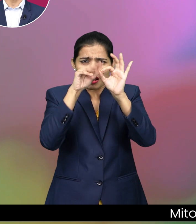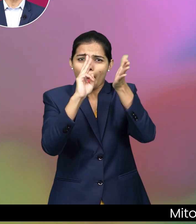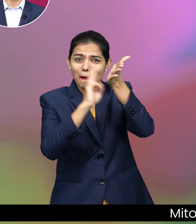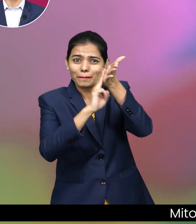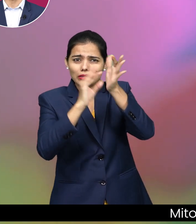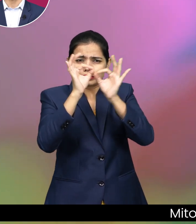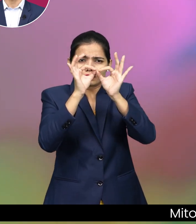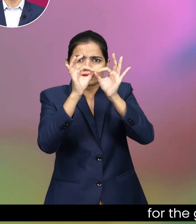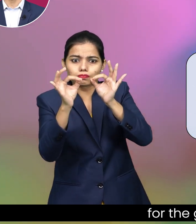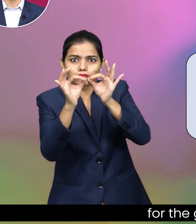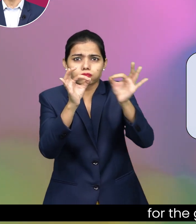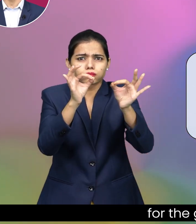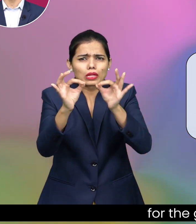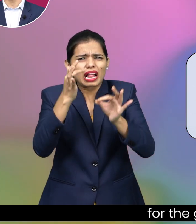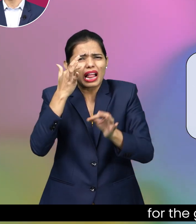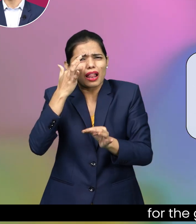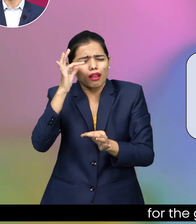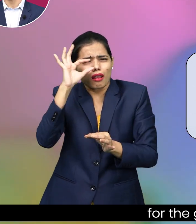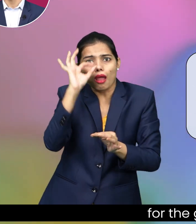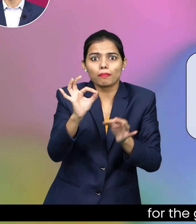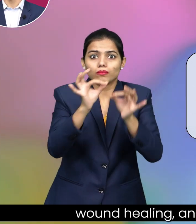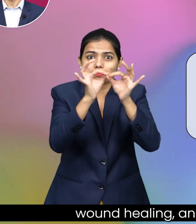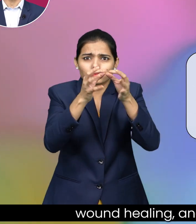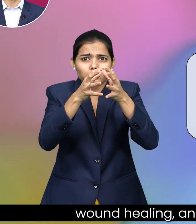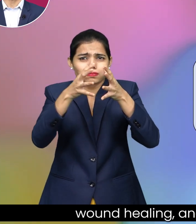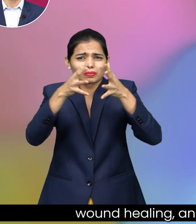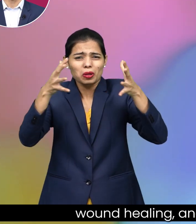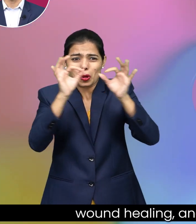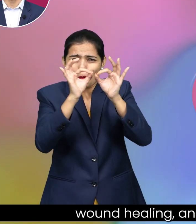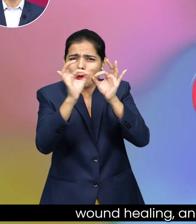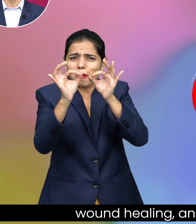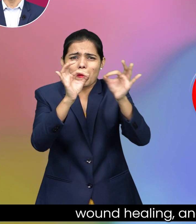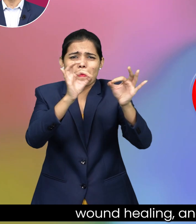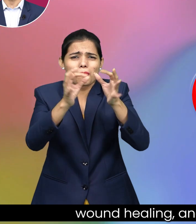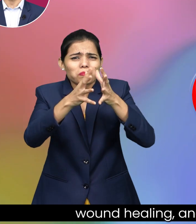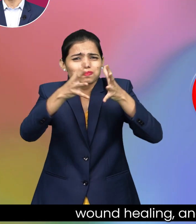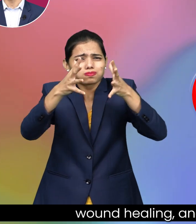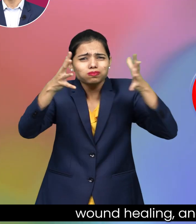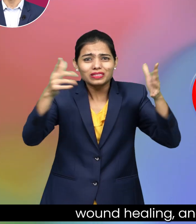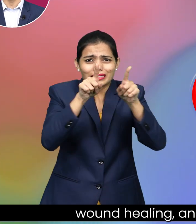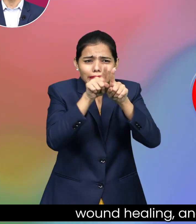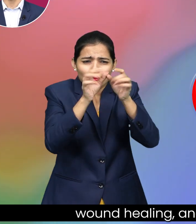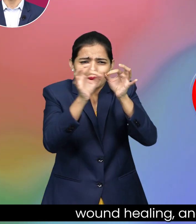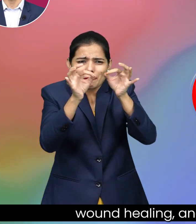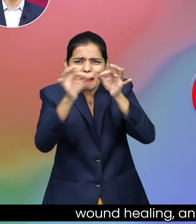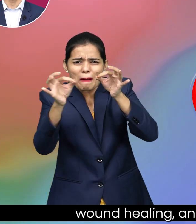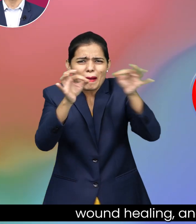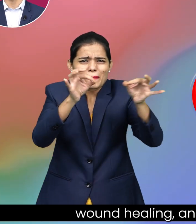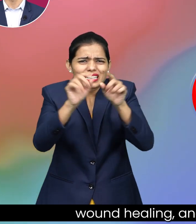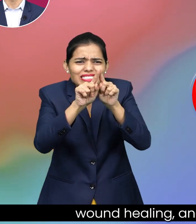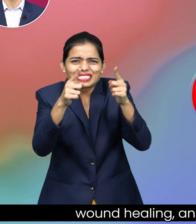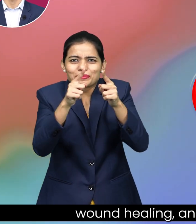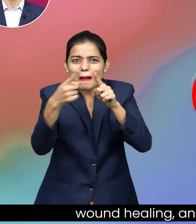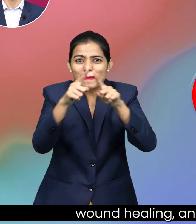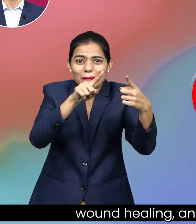Mitosis is necessary for the growth of the body, wound healing, and formation of blood cells,